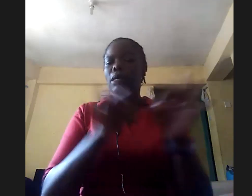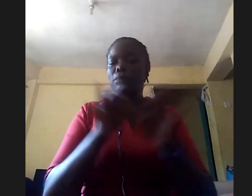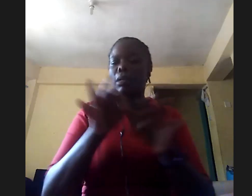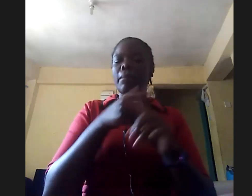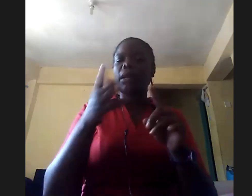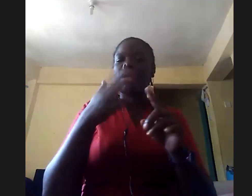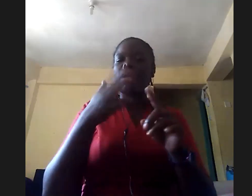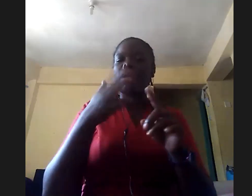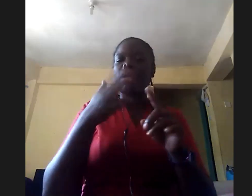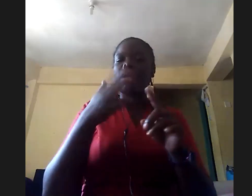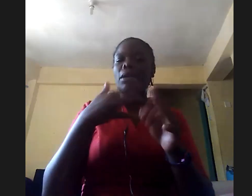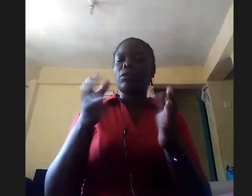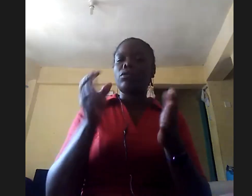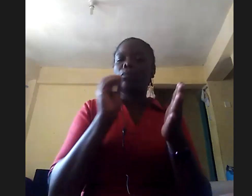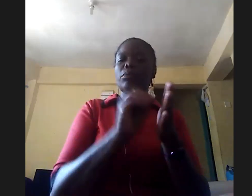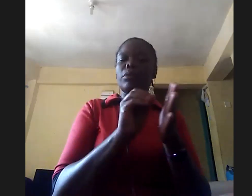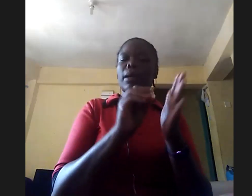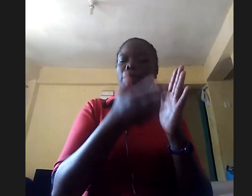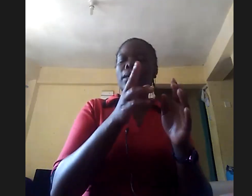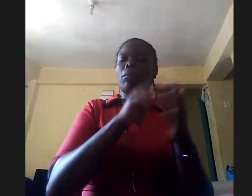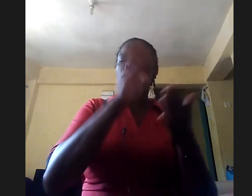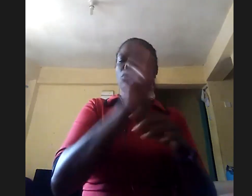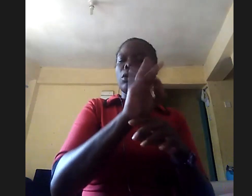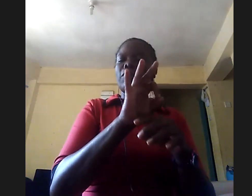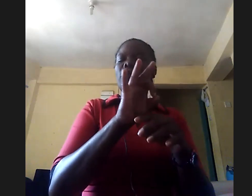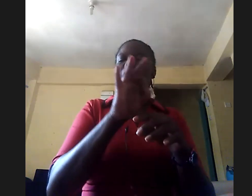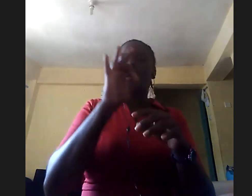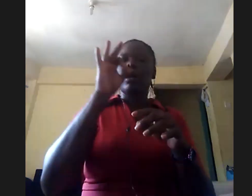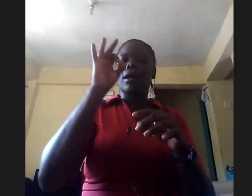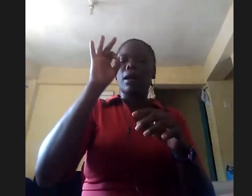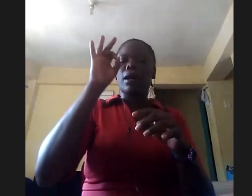alcohol is what can cause that in long term. Mhm.